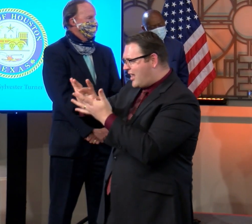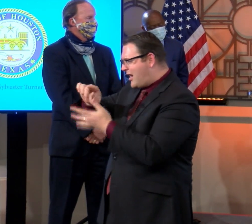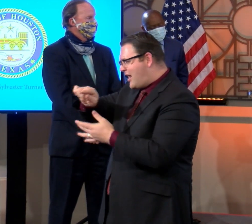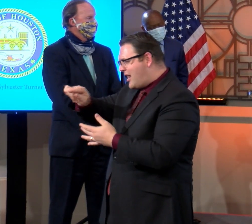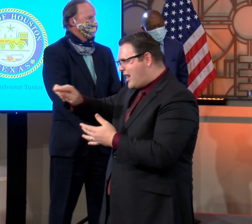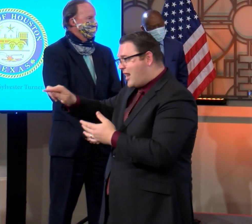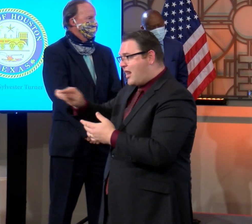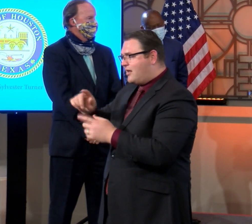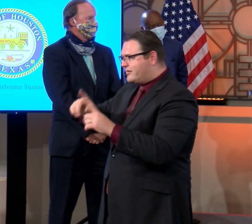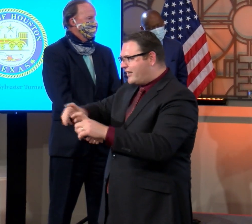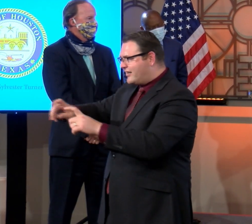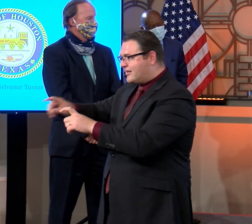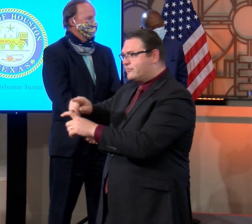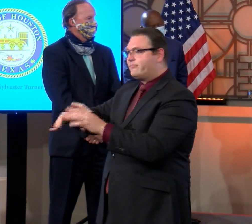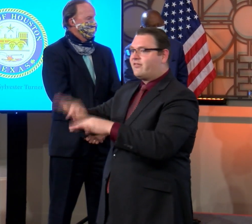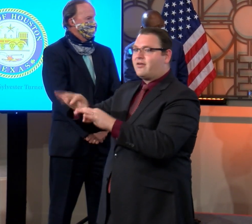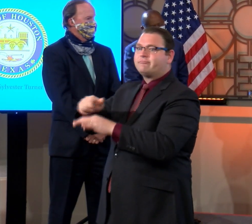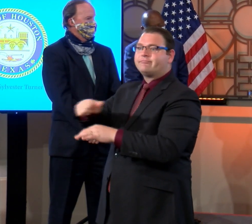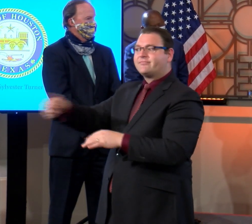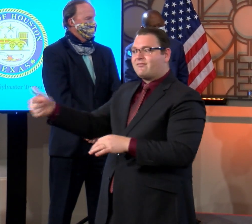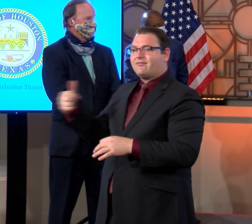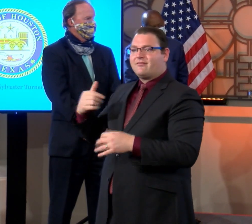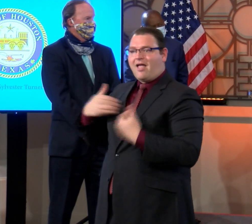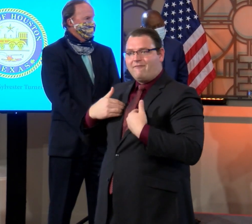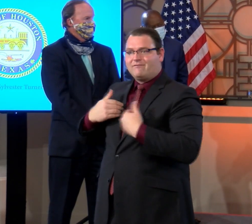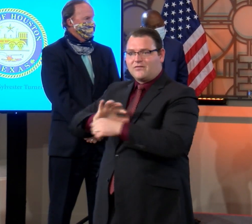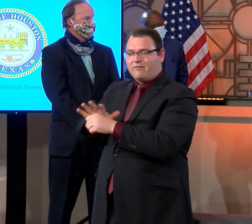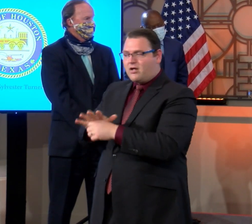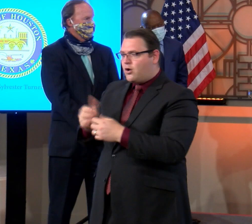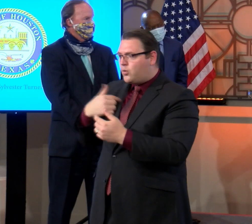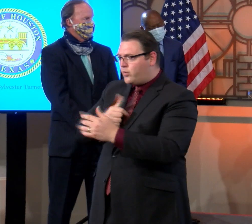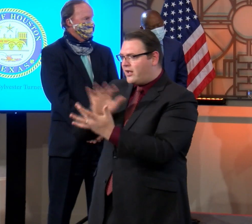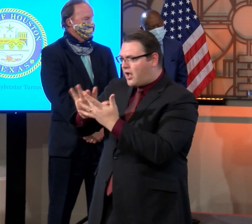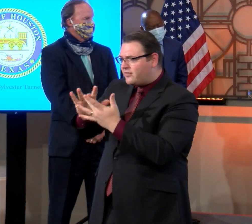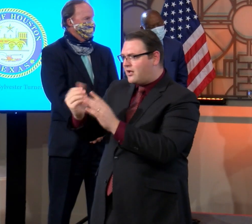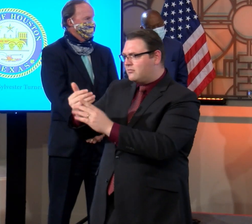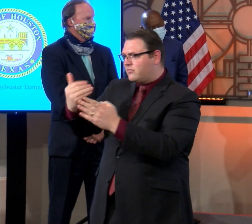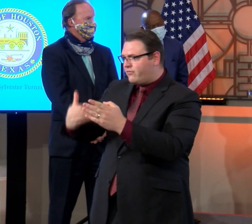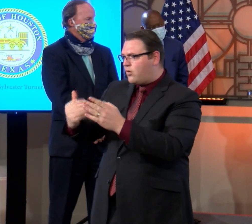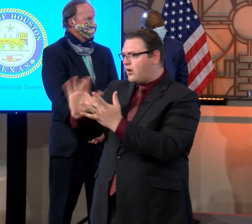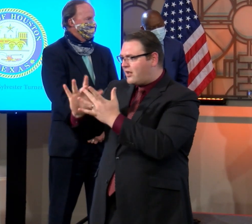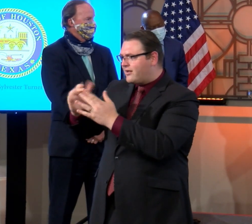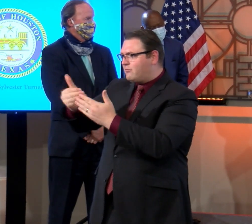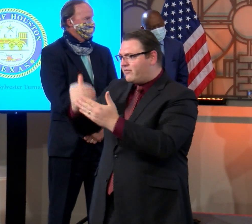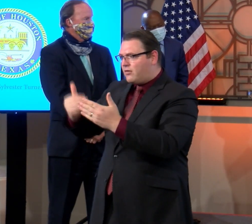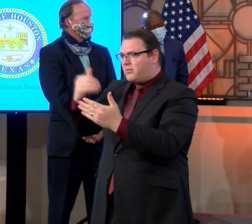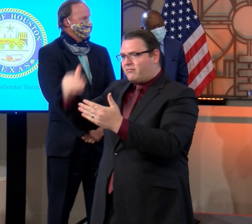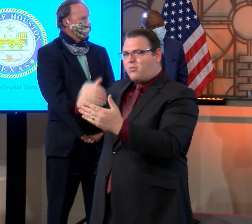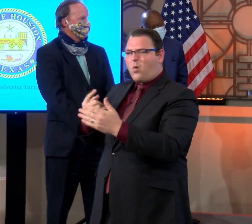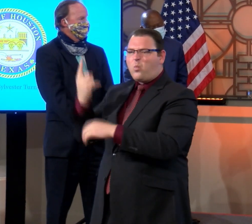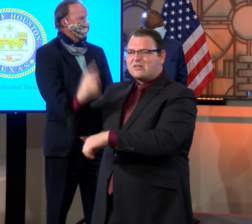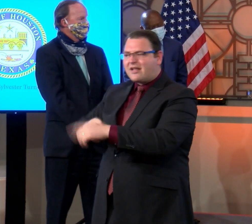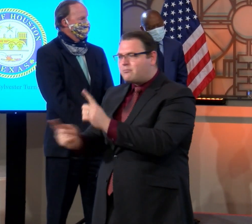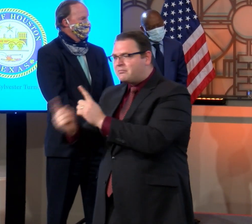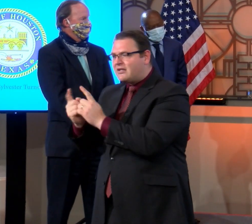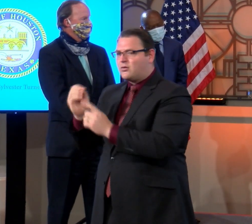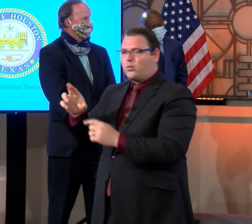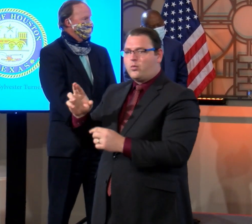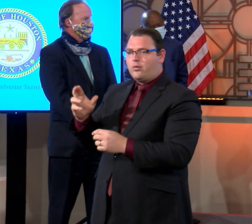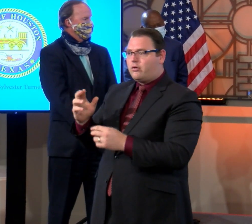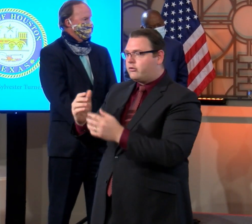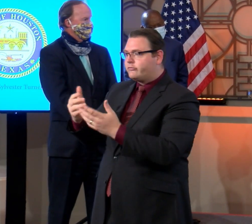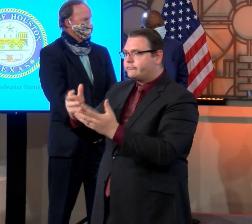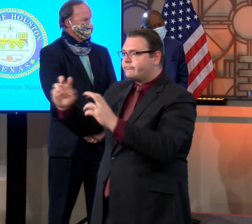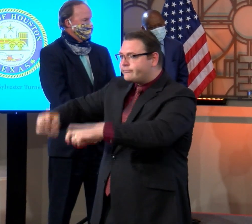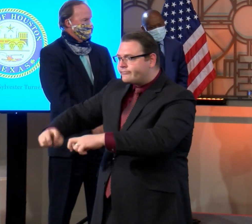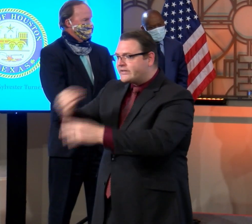positive, found out who they had been in contact with. And in contact with, I mean had a meal with, lived with, went to work with. We started quarantining